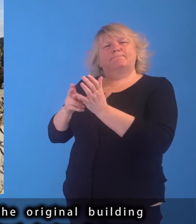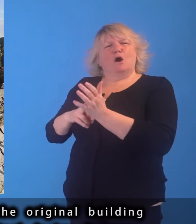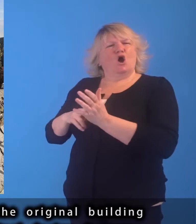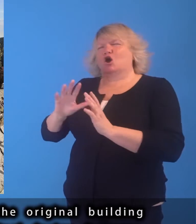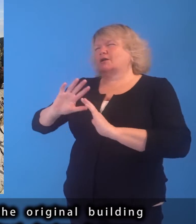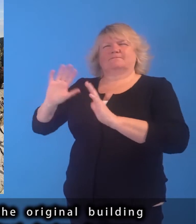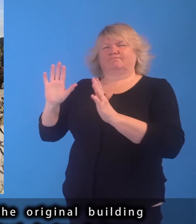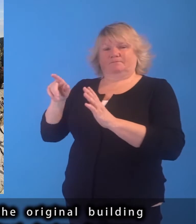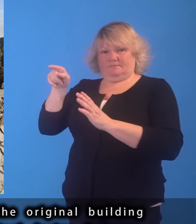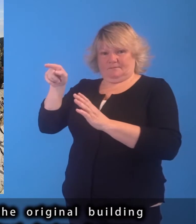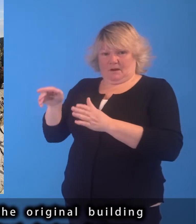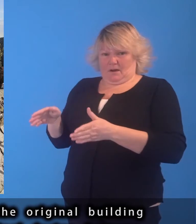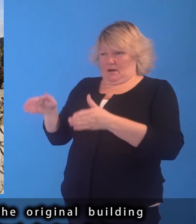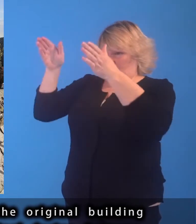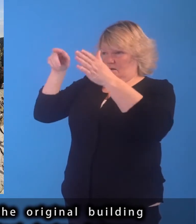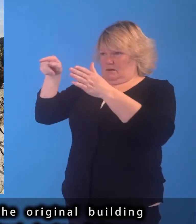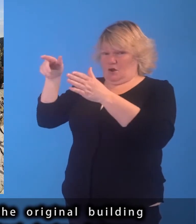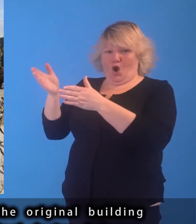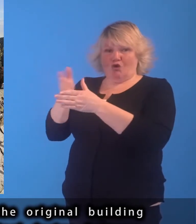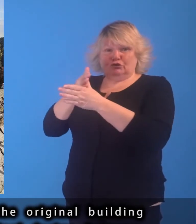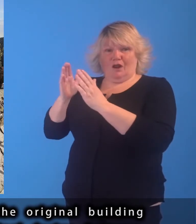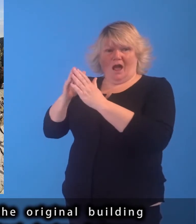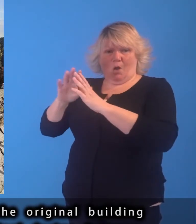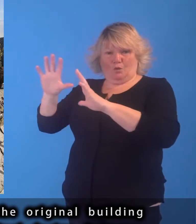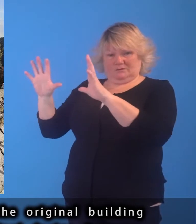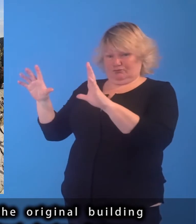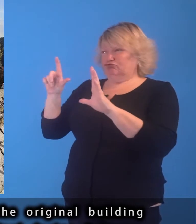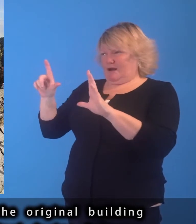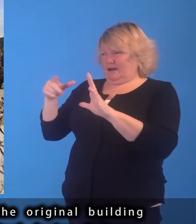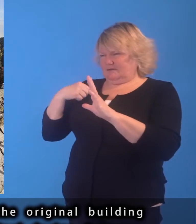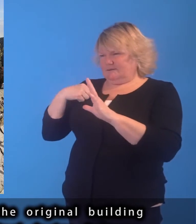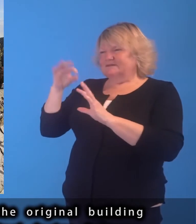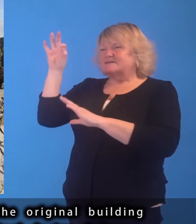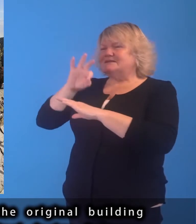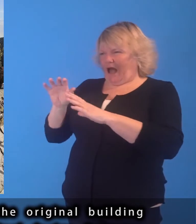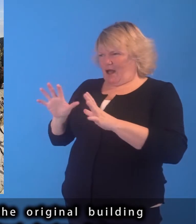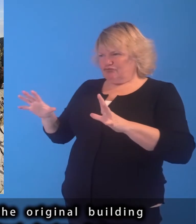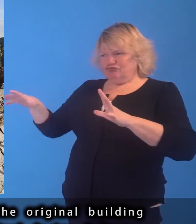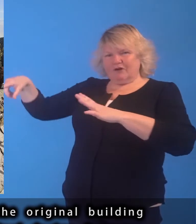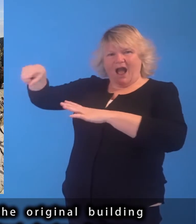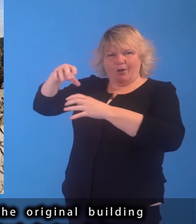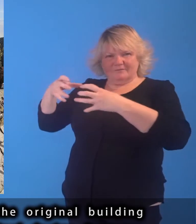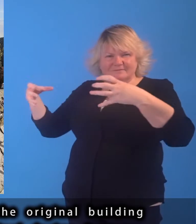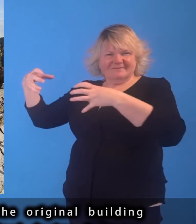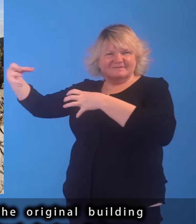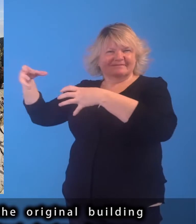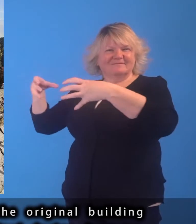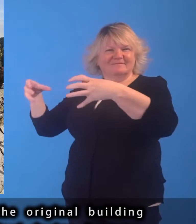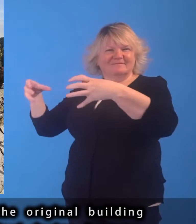Byrne incorporated his design around the original building and mirrored one or two of the original